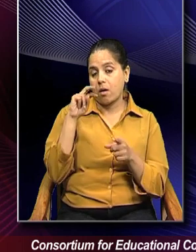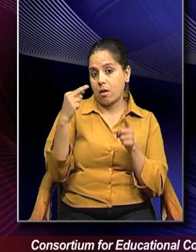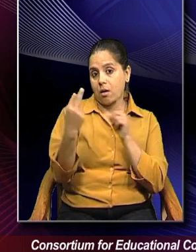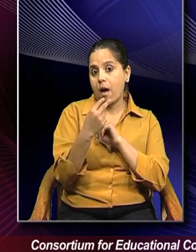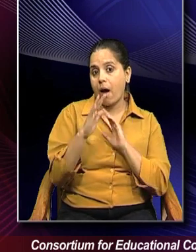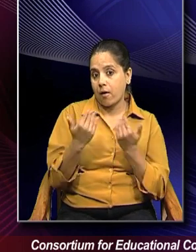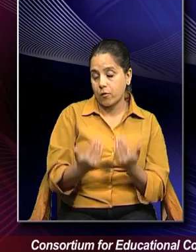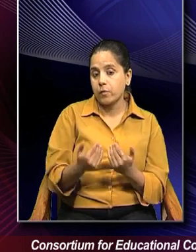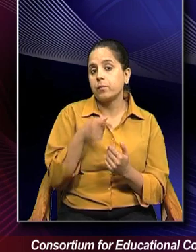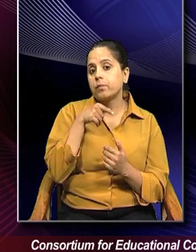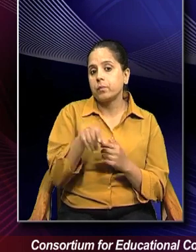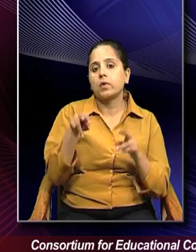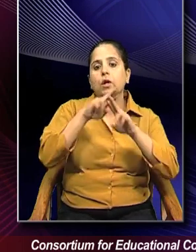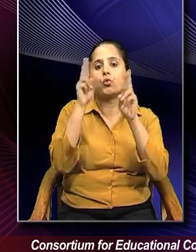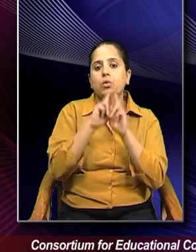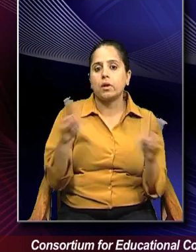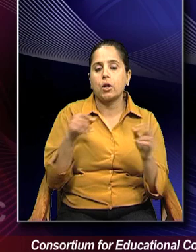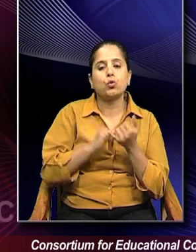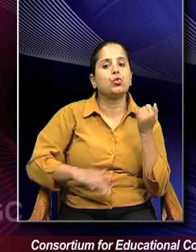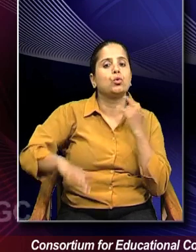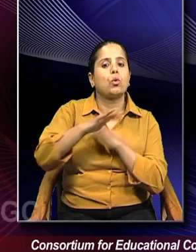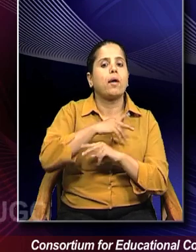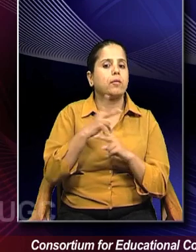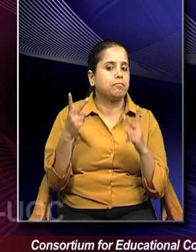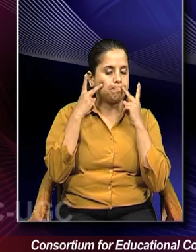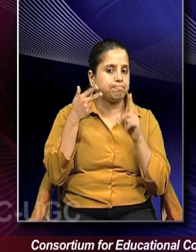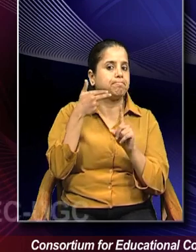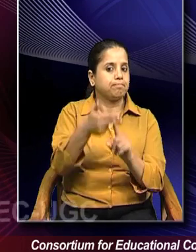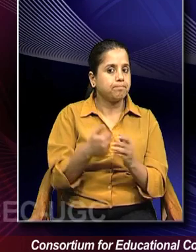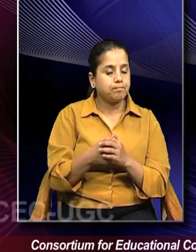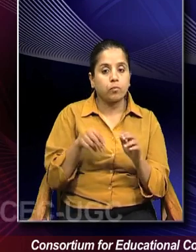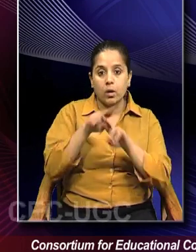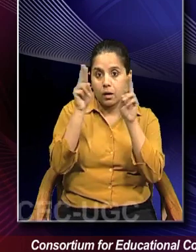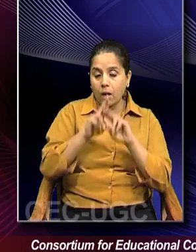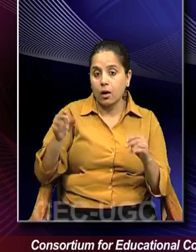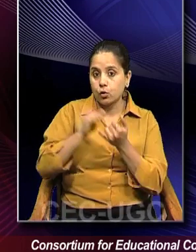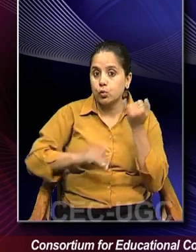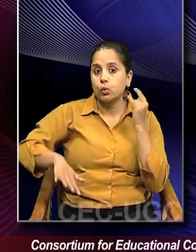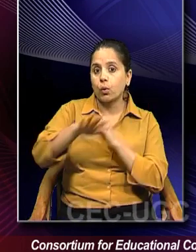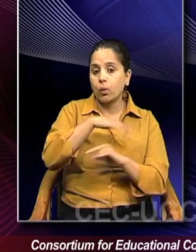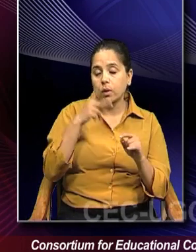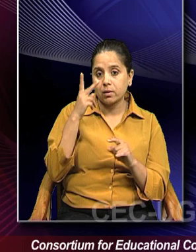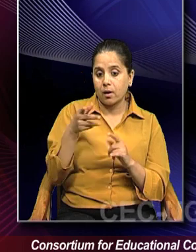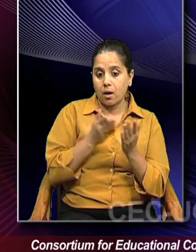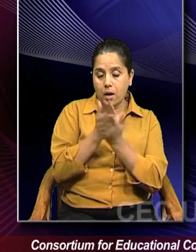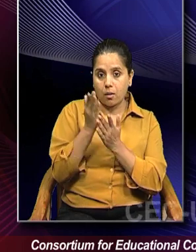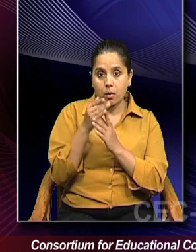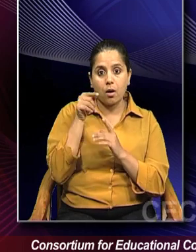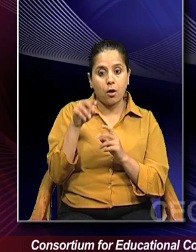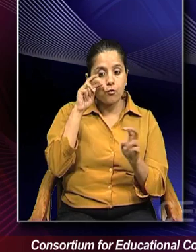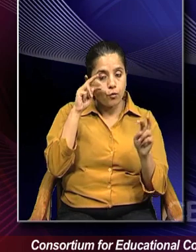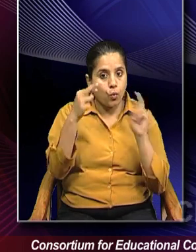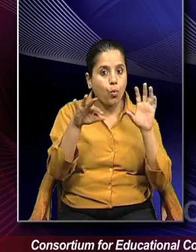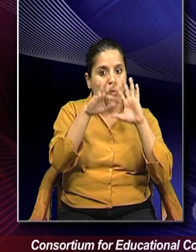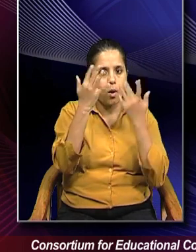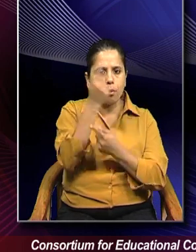of international society. International society approach views world